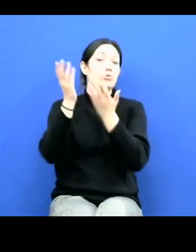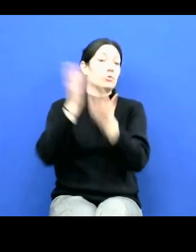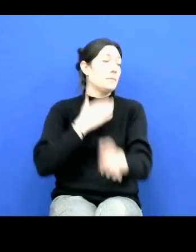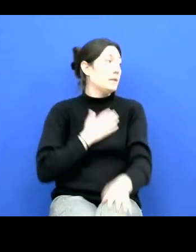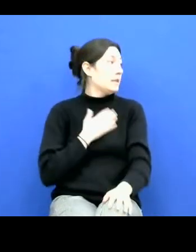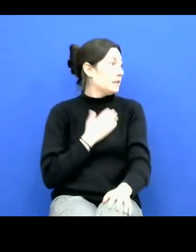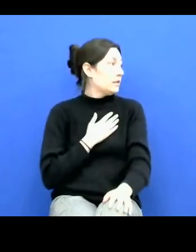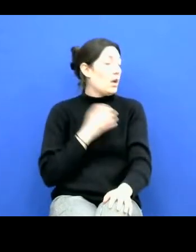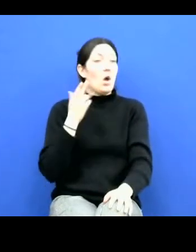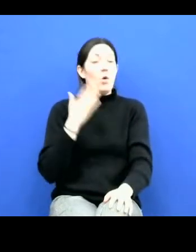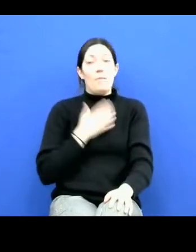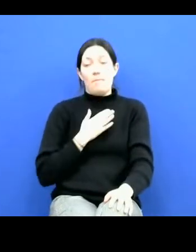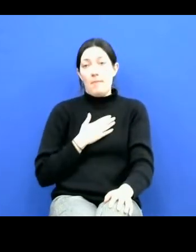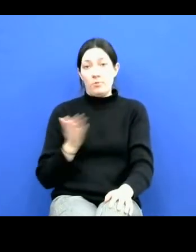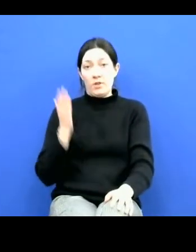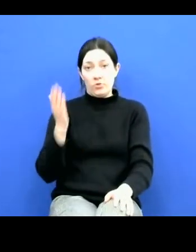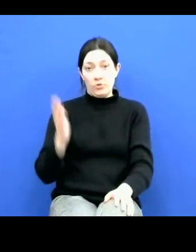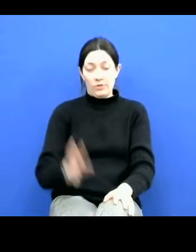mine. Thank you.